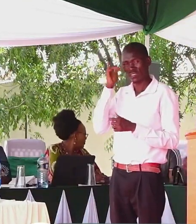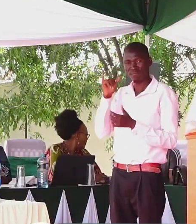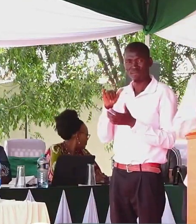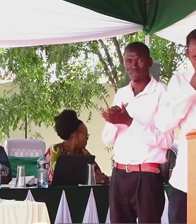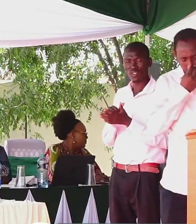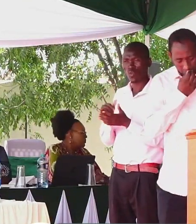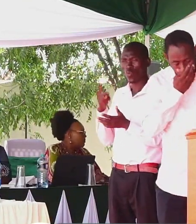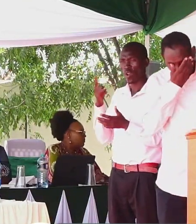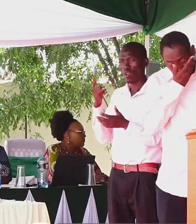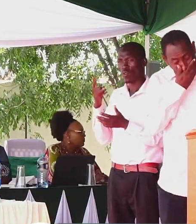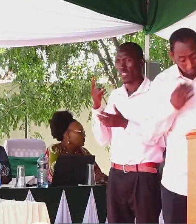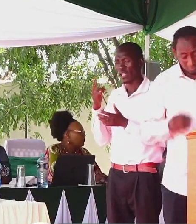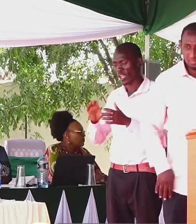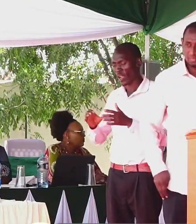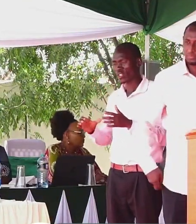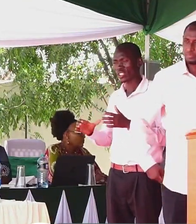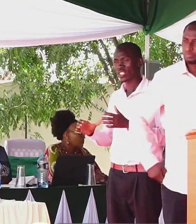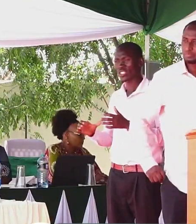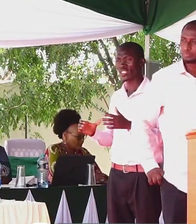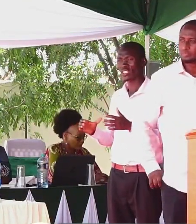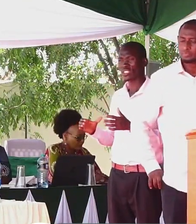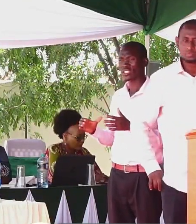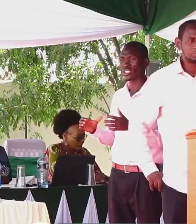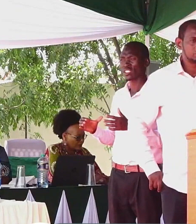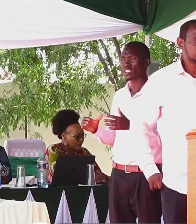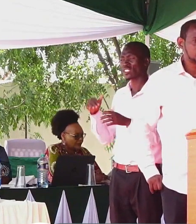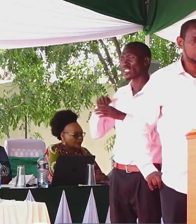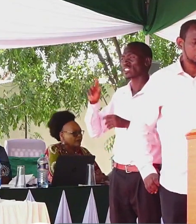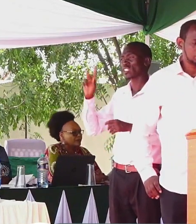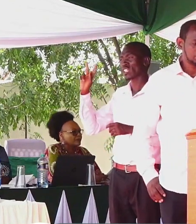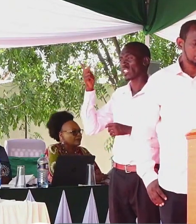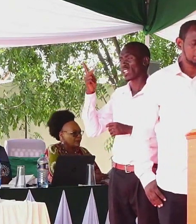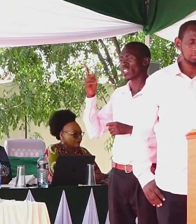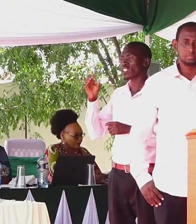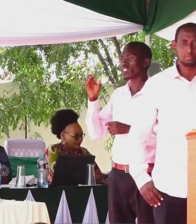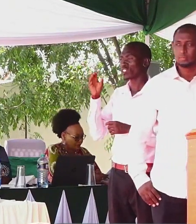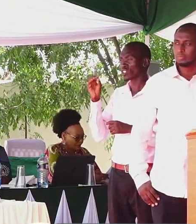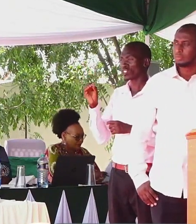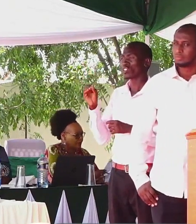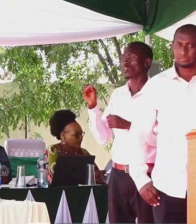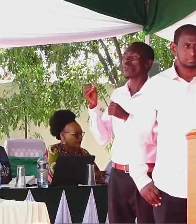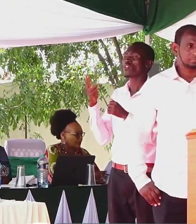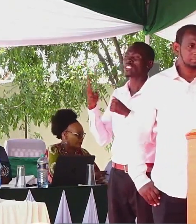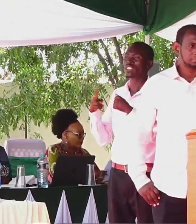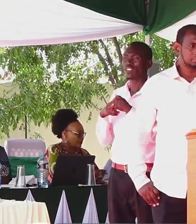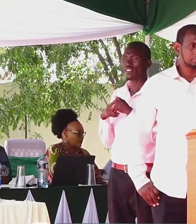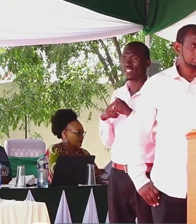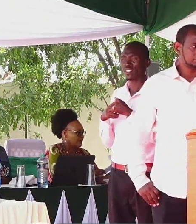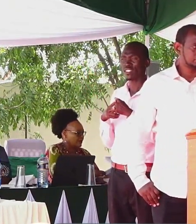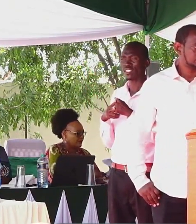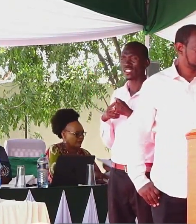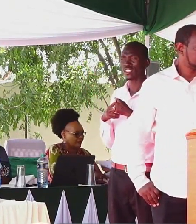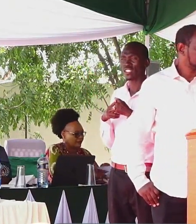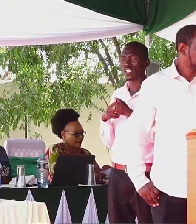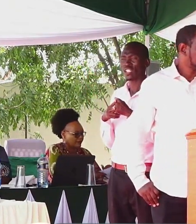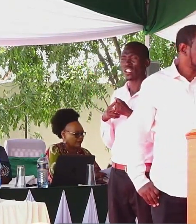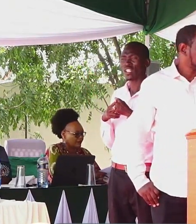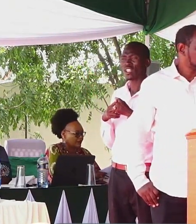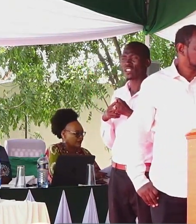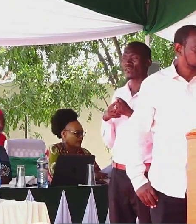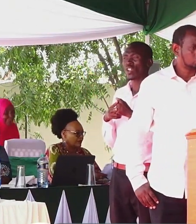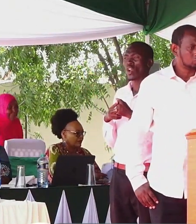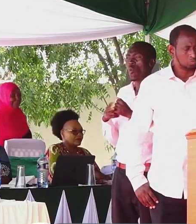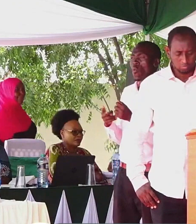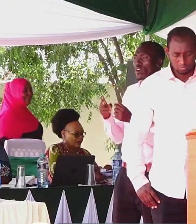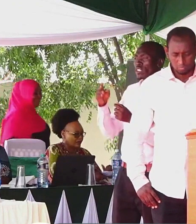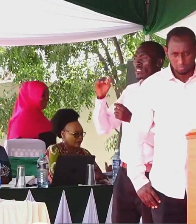of the counties in Kenya, 047, and our governor is Nadif Jama. So,